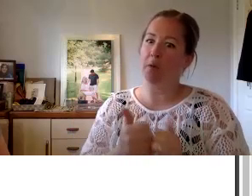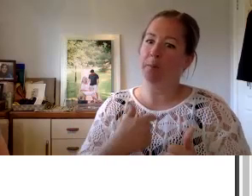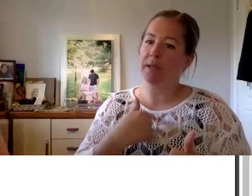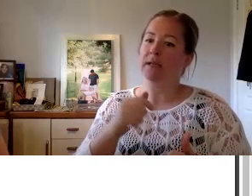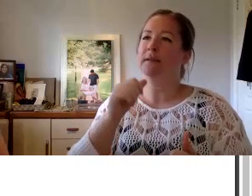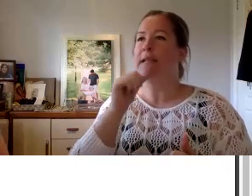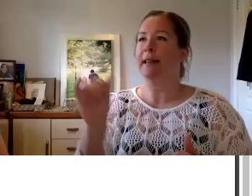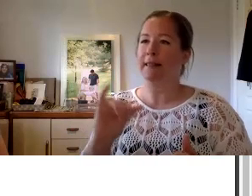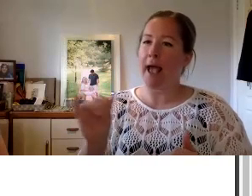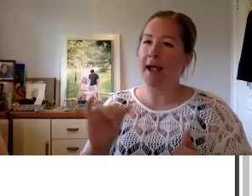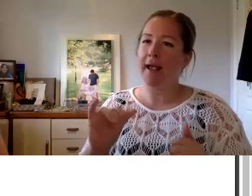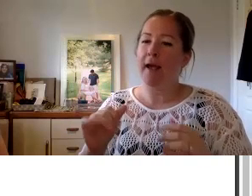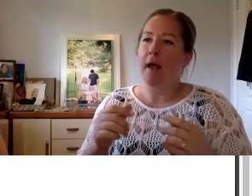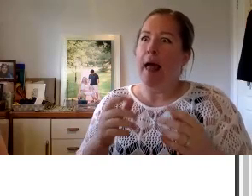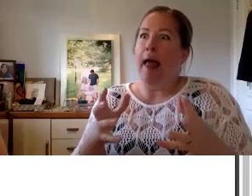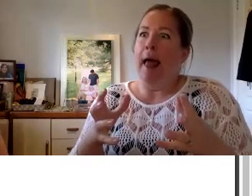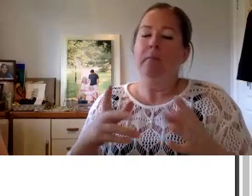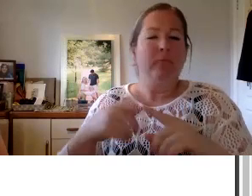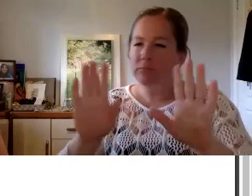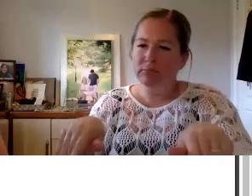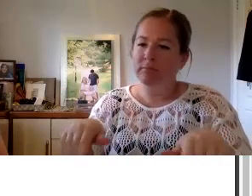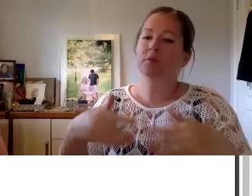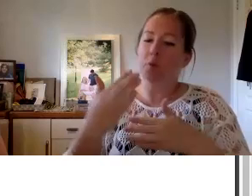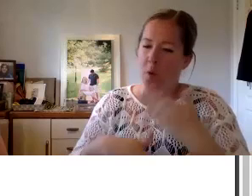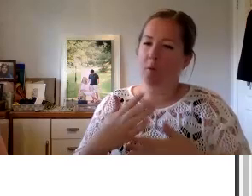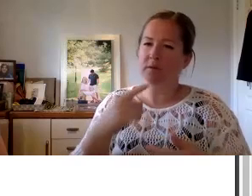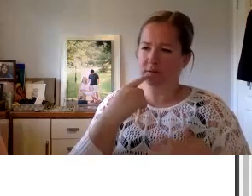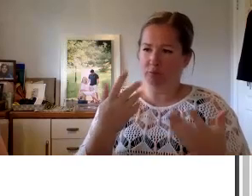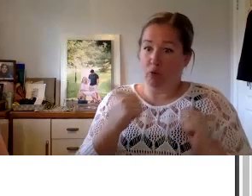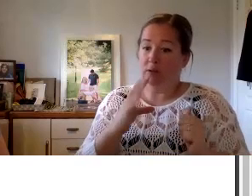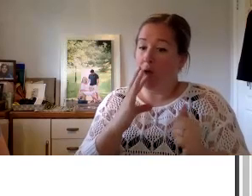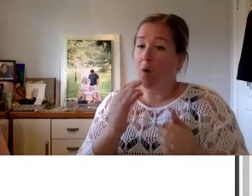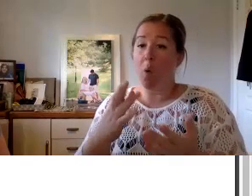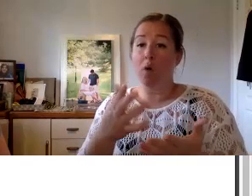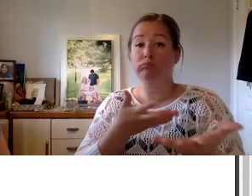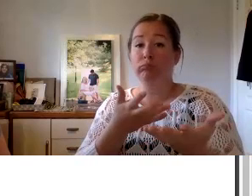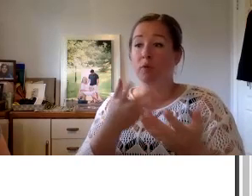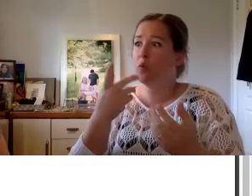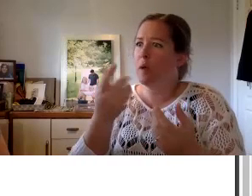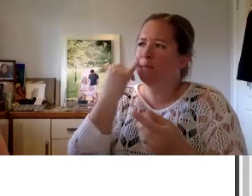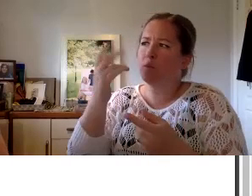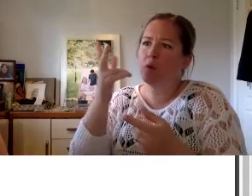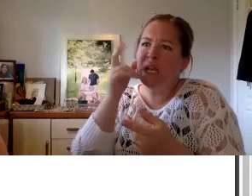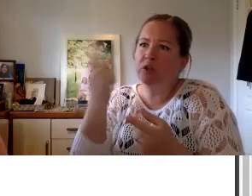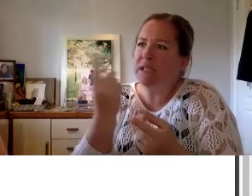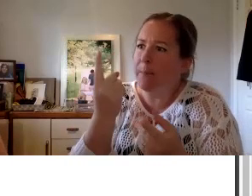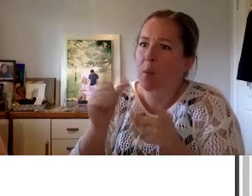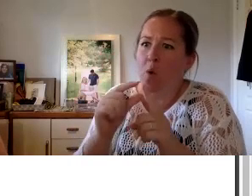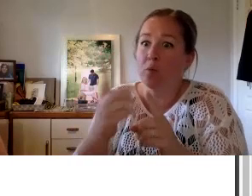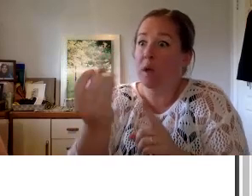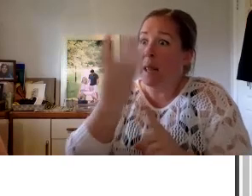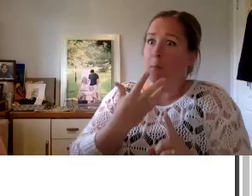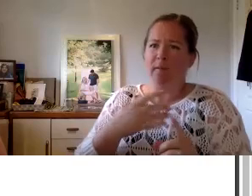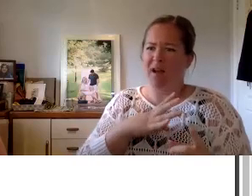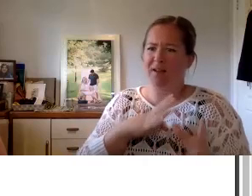want to see more people chat, like with deaf people or anyone that uses ASL. Try to talk, try